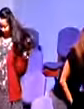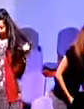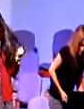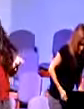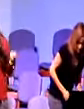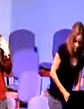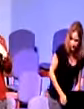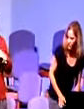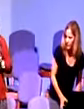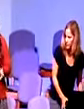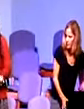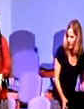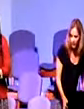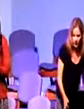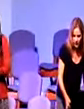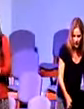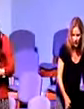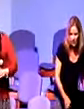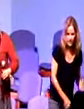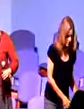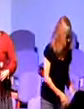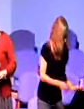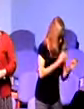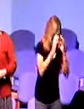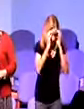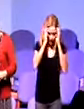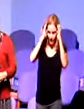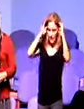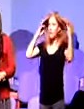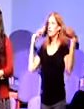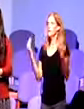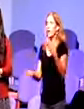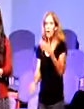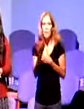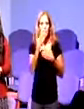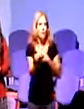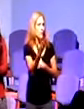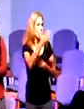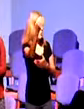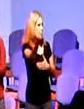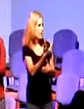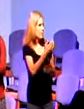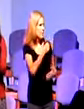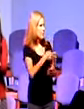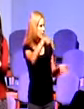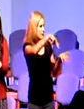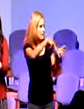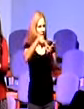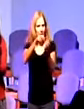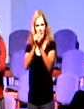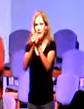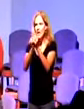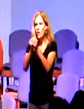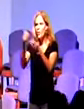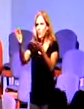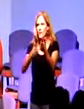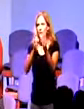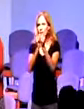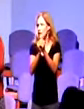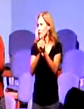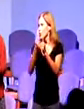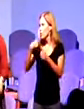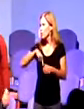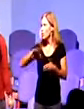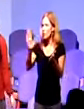nothing then. Okay. Good morning. Good morning. I want to welcome you here this morning. I want to ask that you stand with us. We're going to sing together. We're